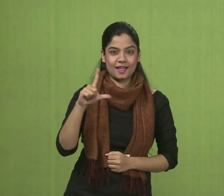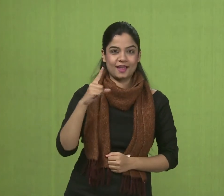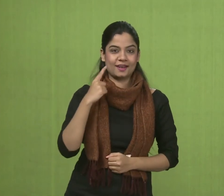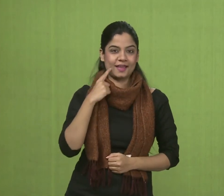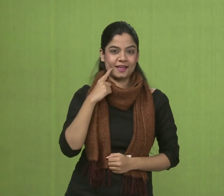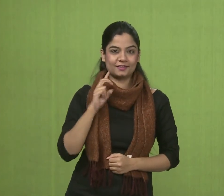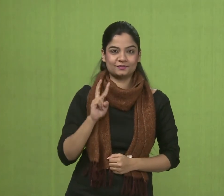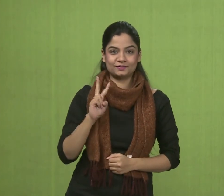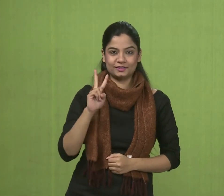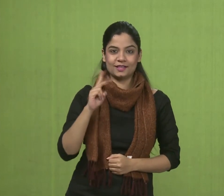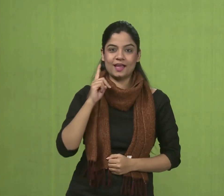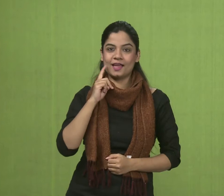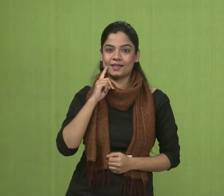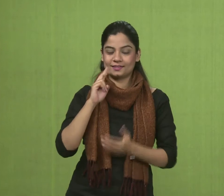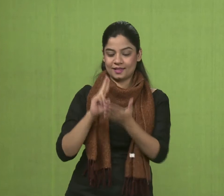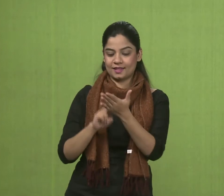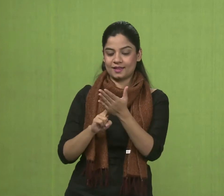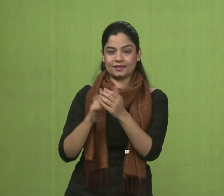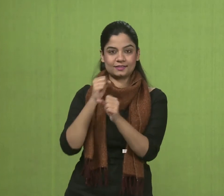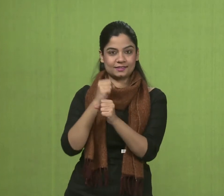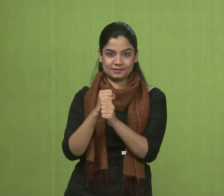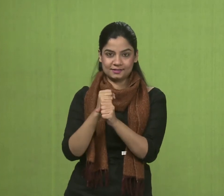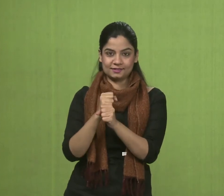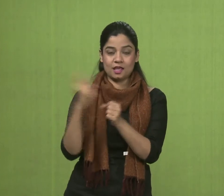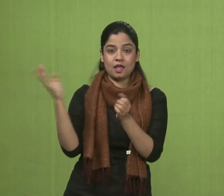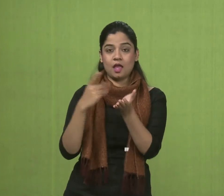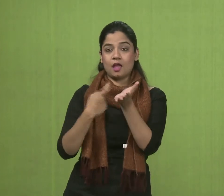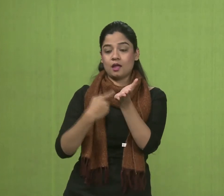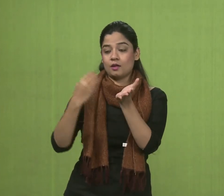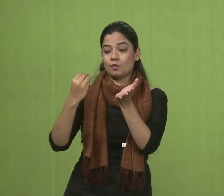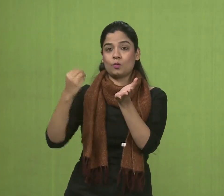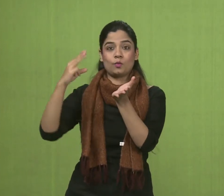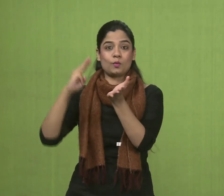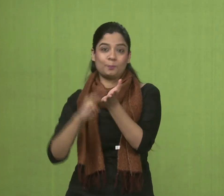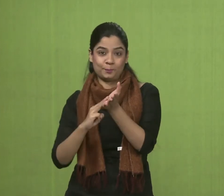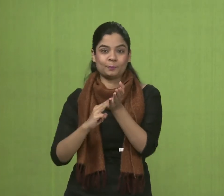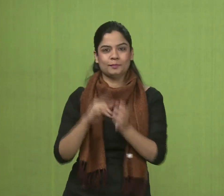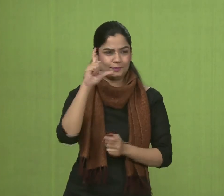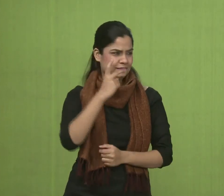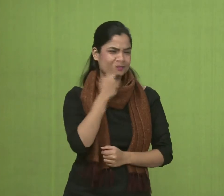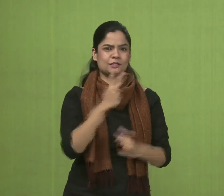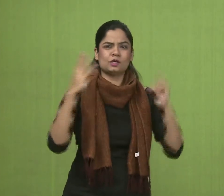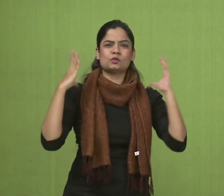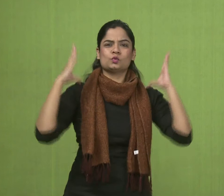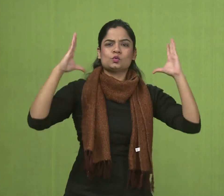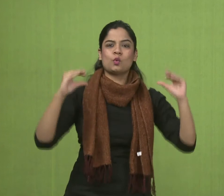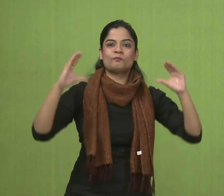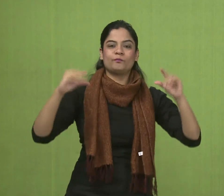Living room. As you can see in the picture, living room is typically a space where family, guests, etc. sit